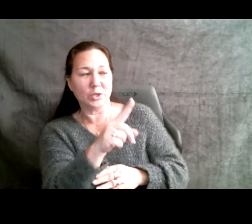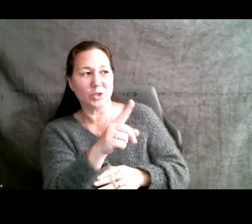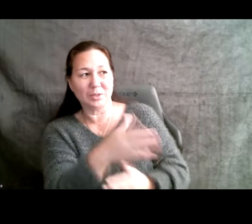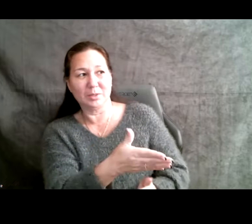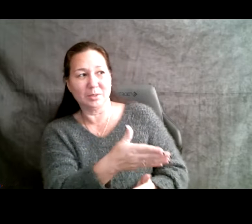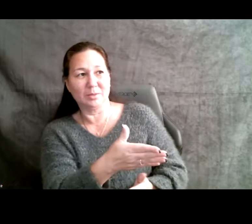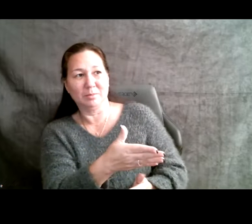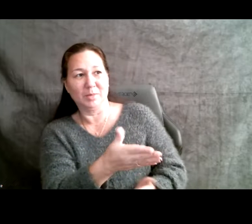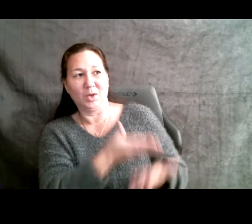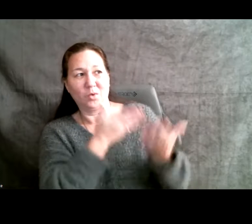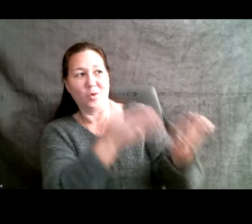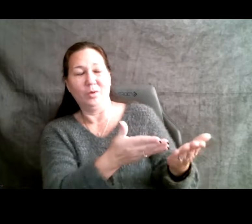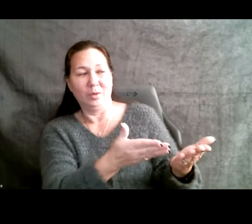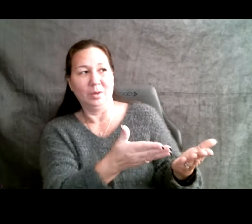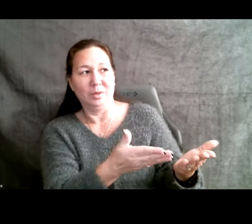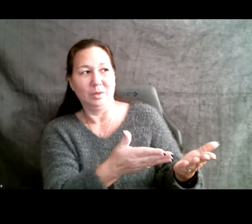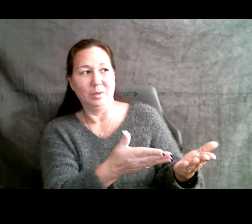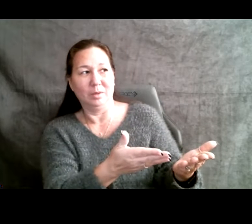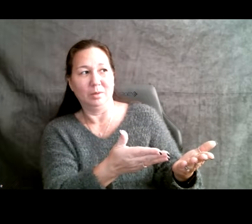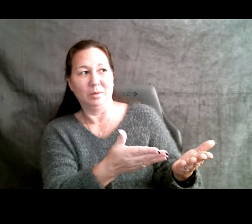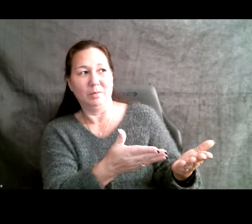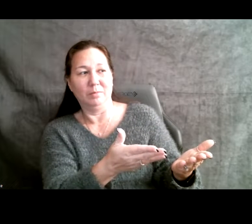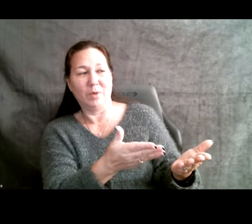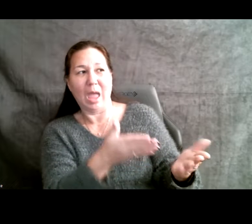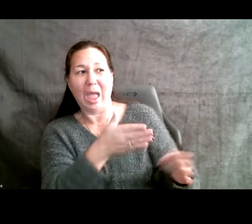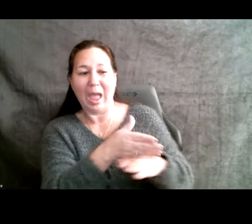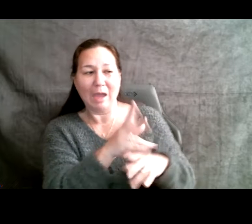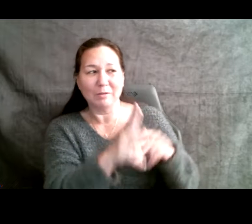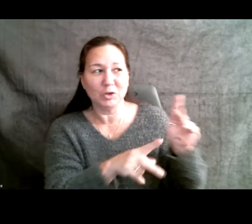of dig into. Mhm.